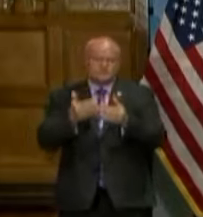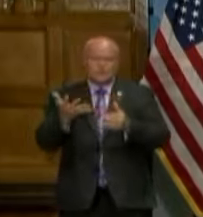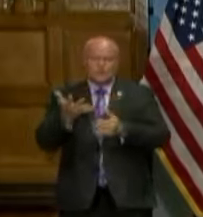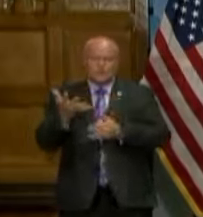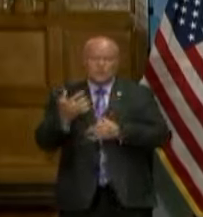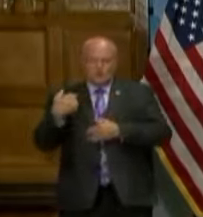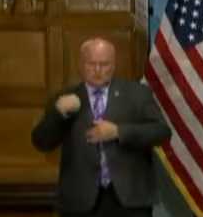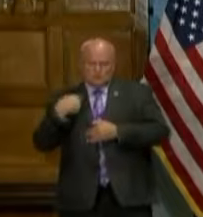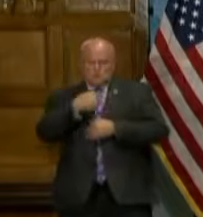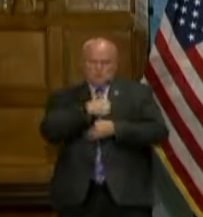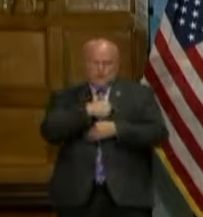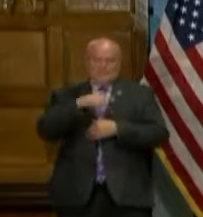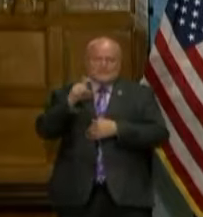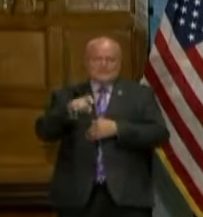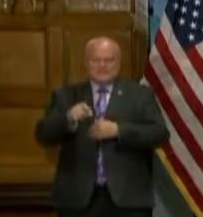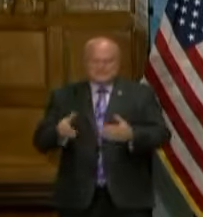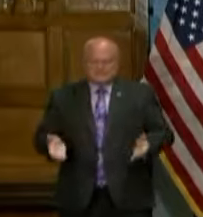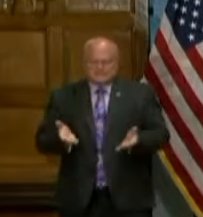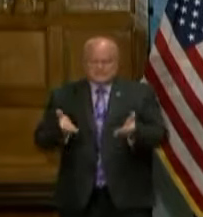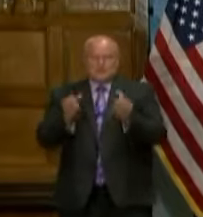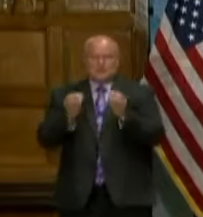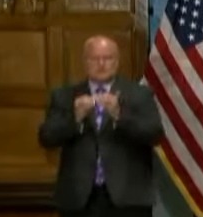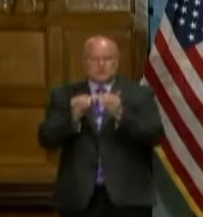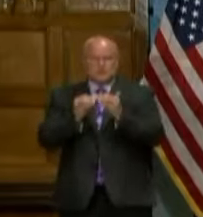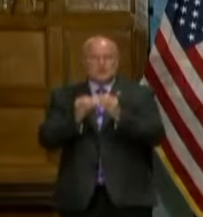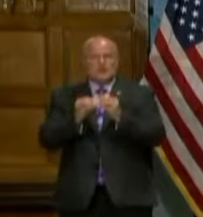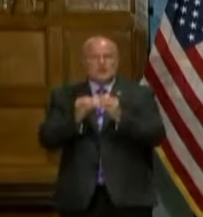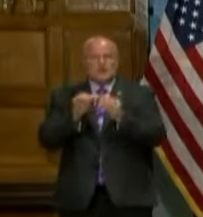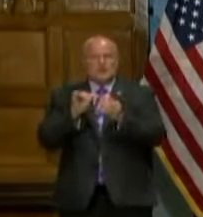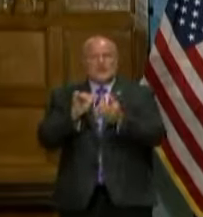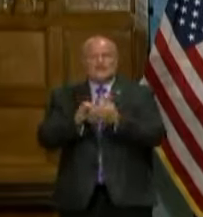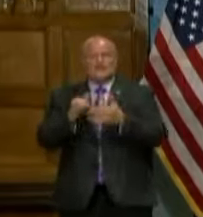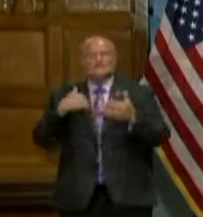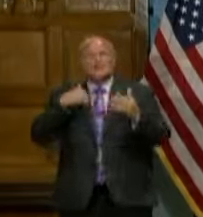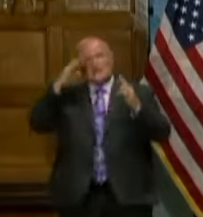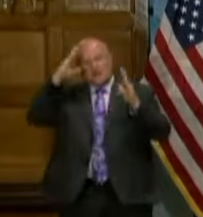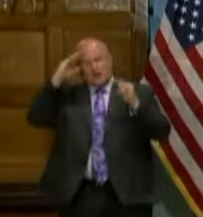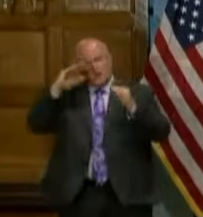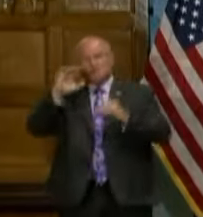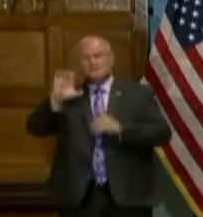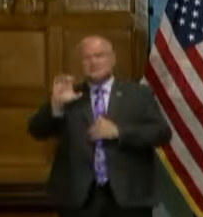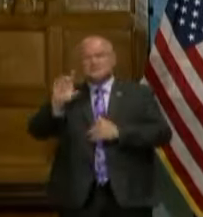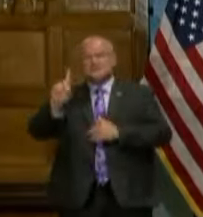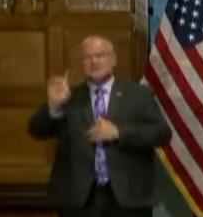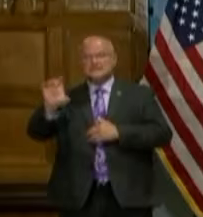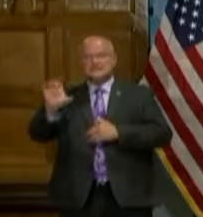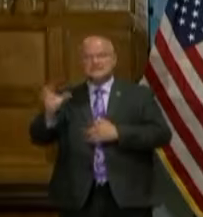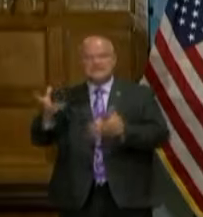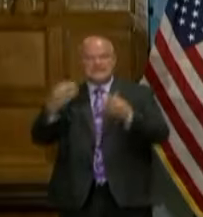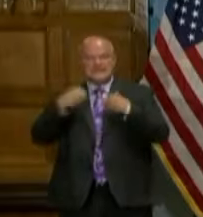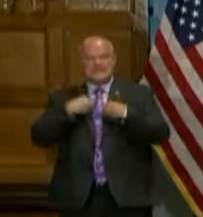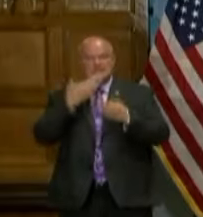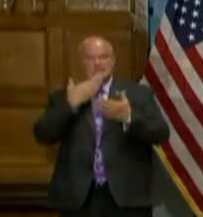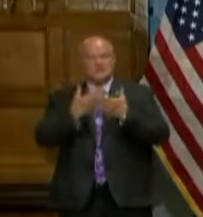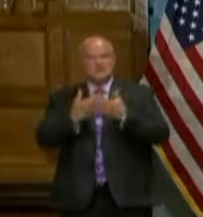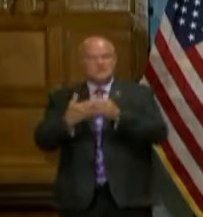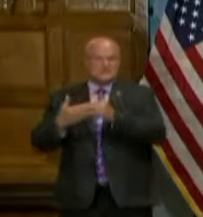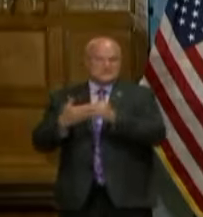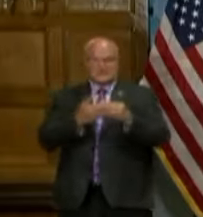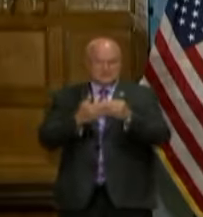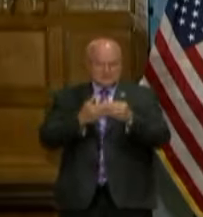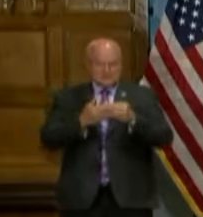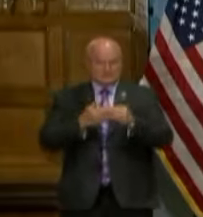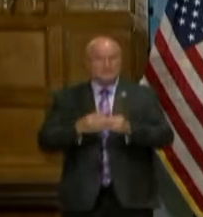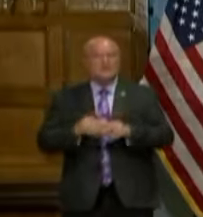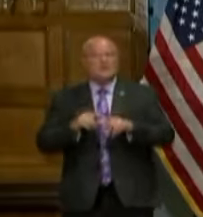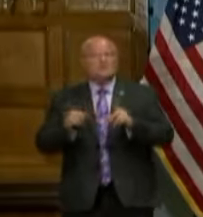do we need to do more. And that's one of the things I hope the CDC team gives us some good counsel on. But while